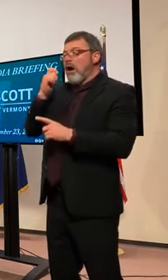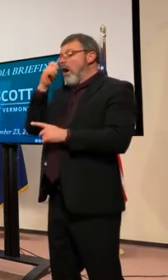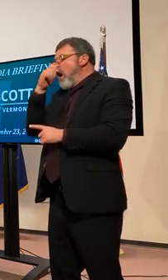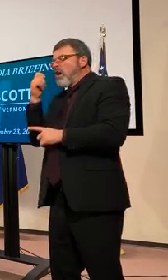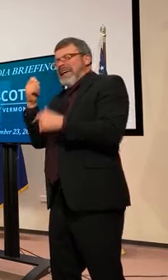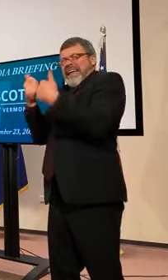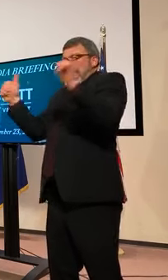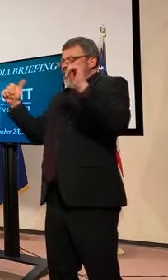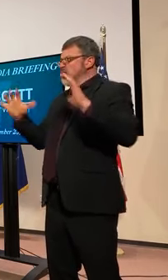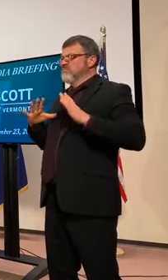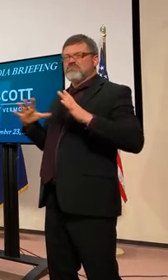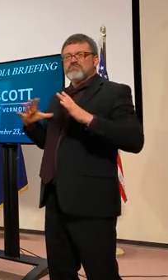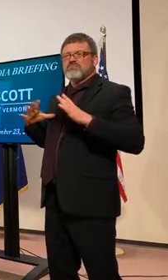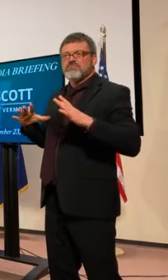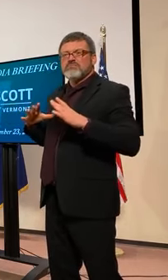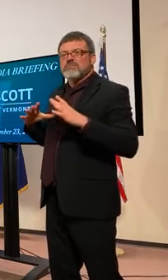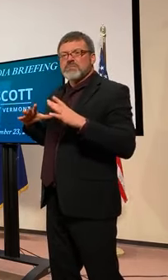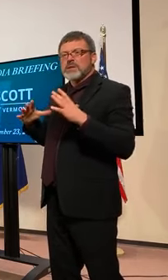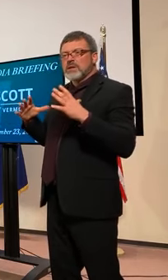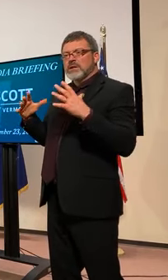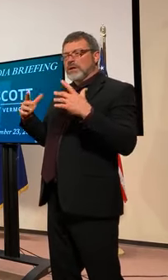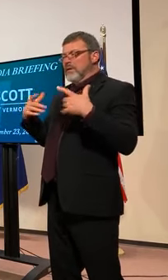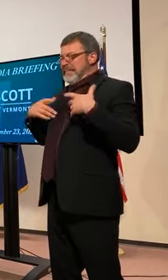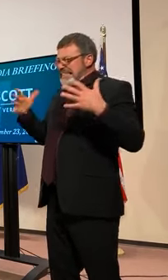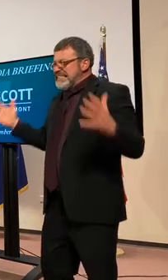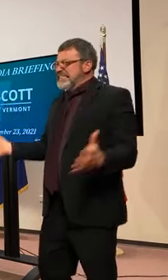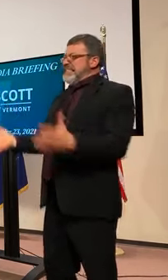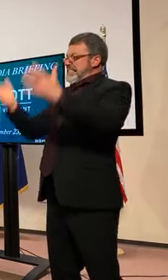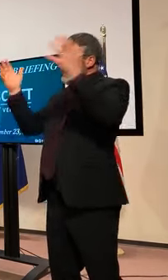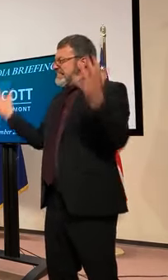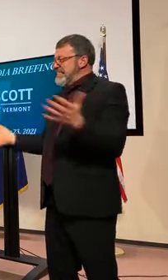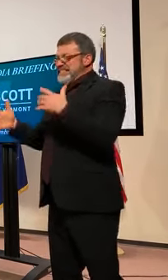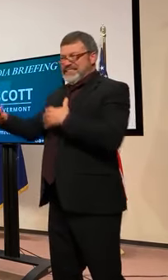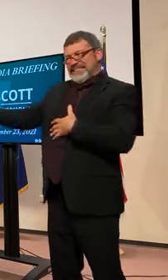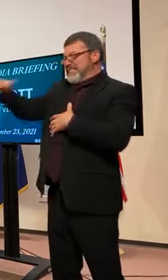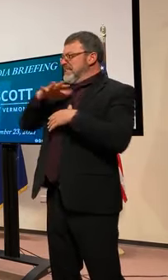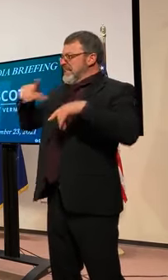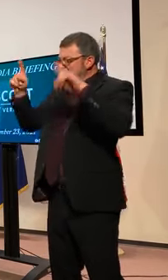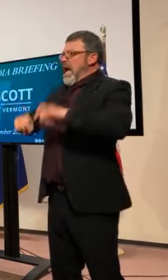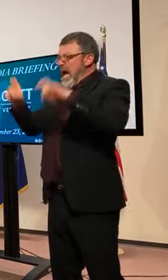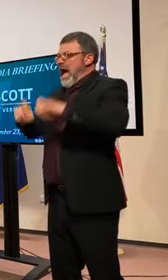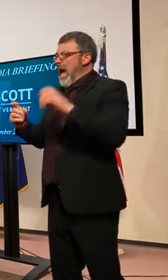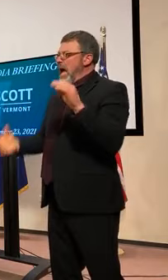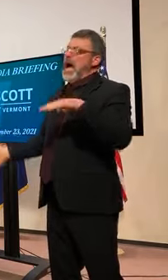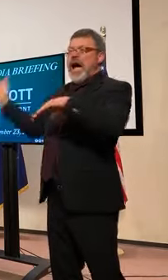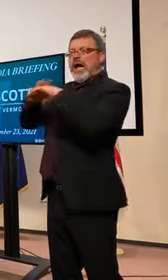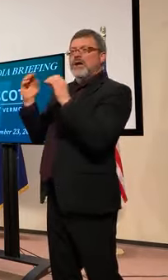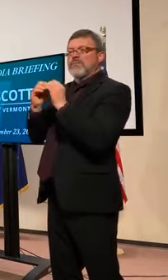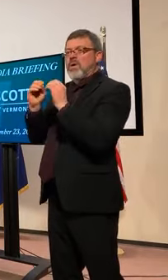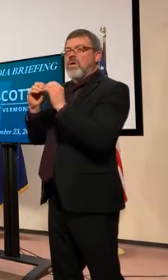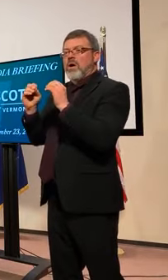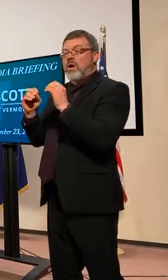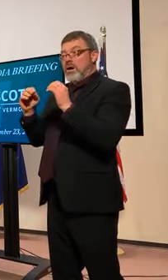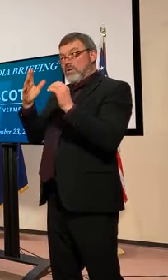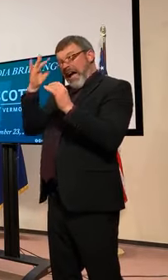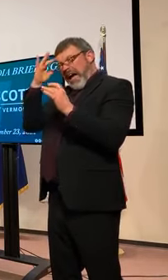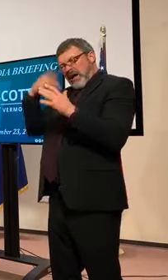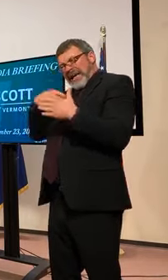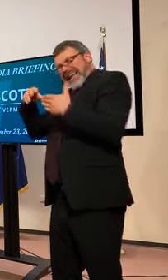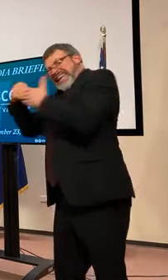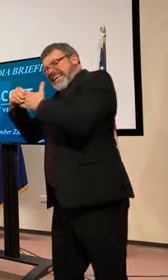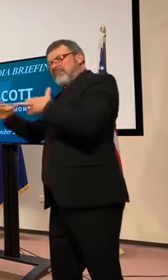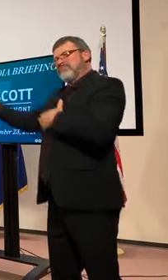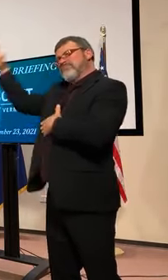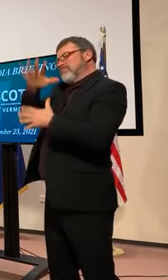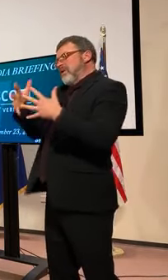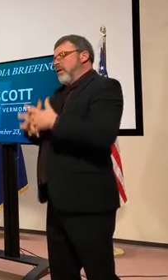many today, doing more testing than any other state. Anything you want to add to that, Dr. Levine? Just a quick word